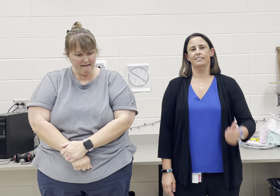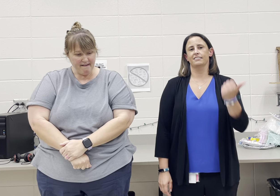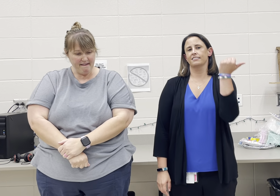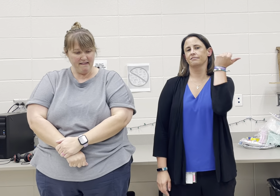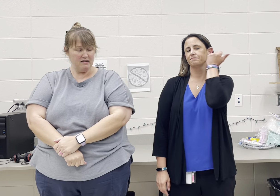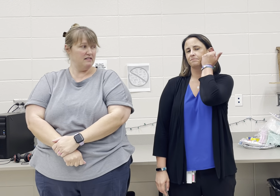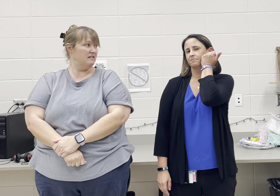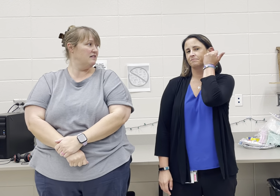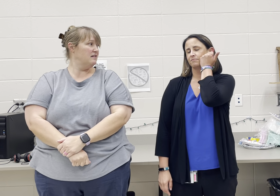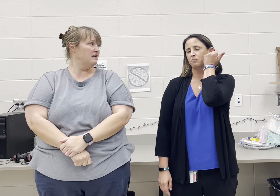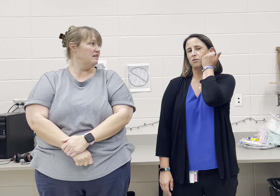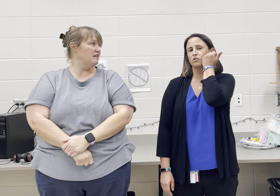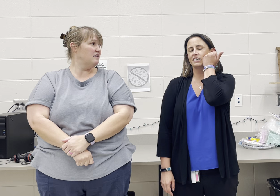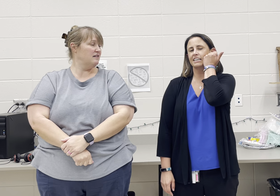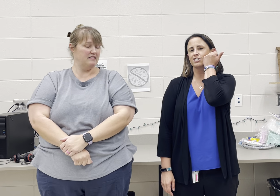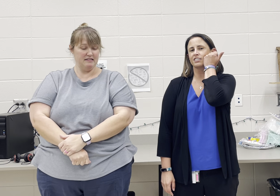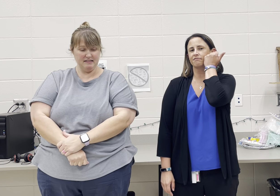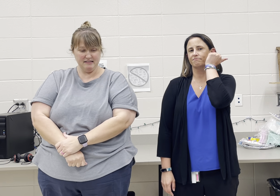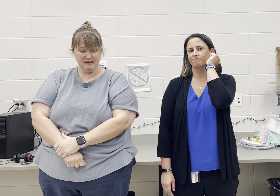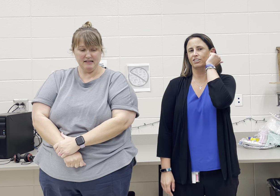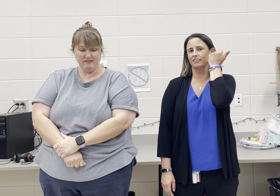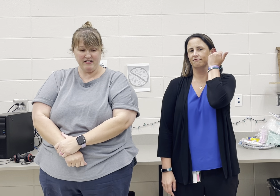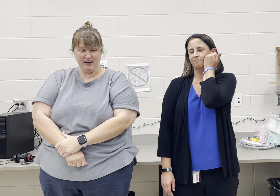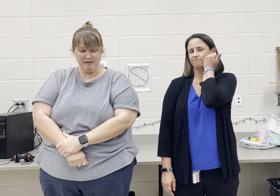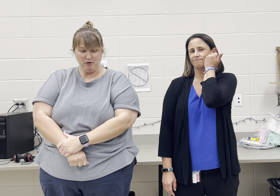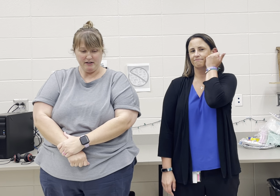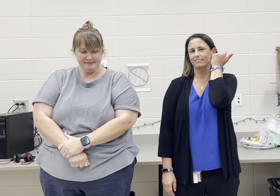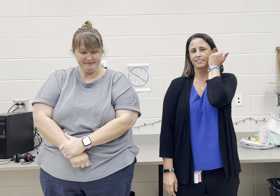Dentist. Palm orientation. Okay. Very important. Yes.